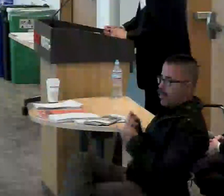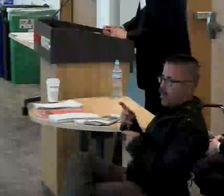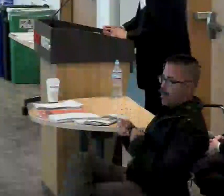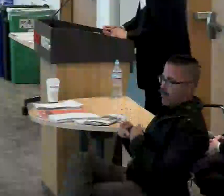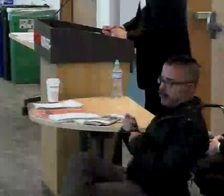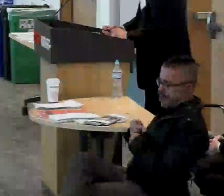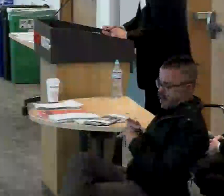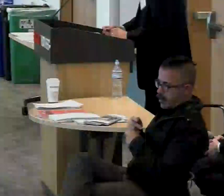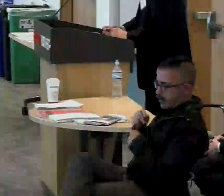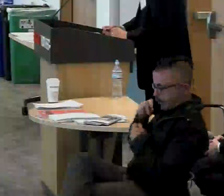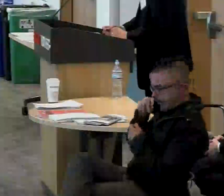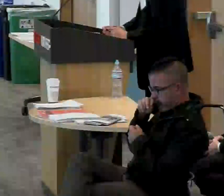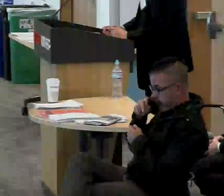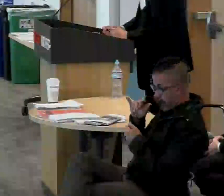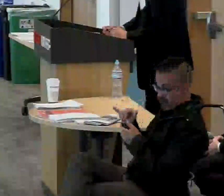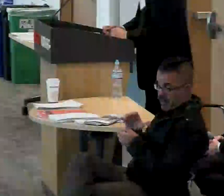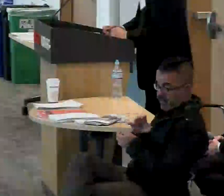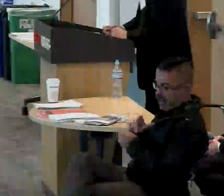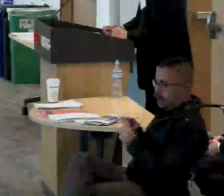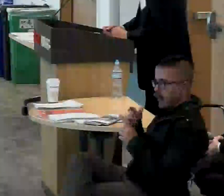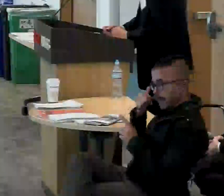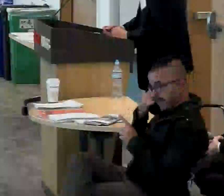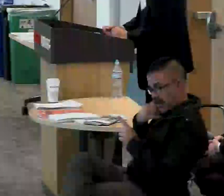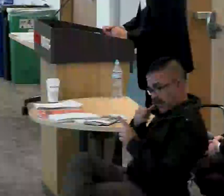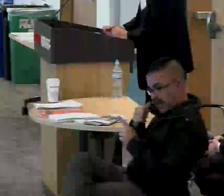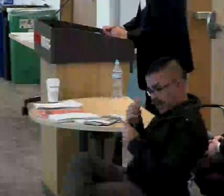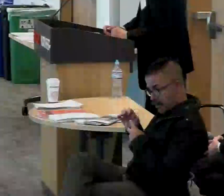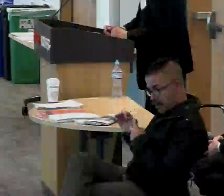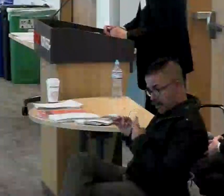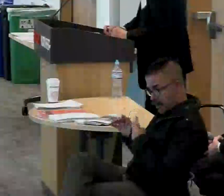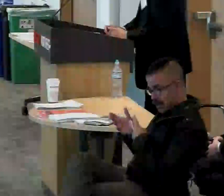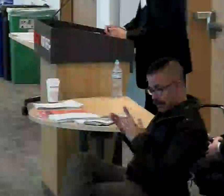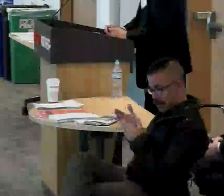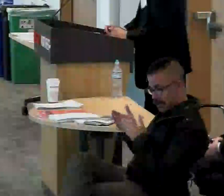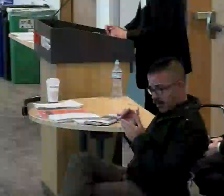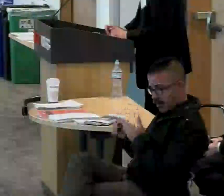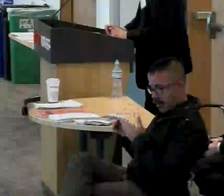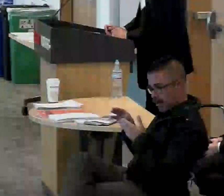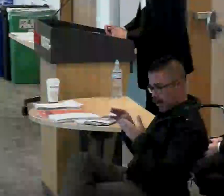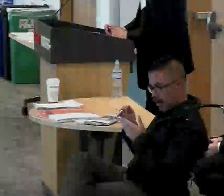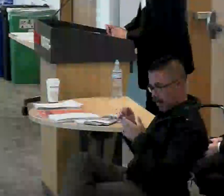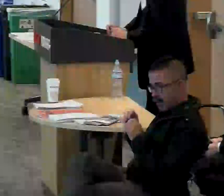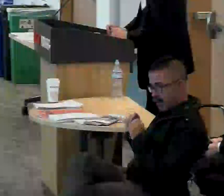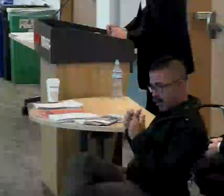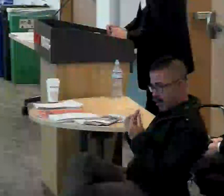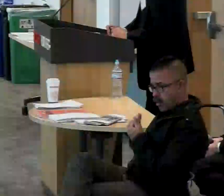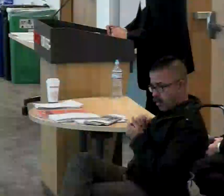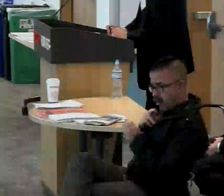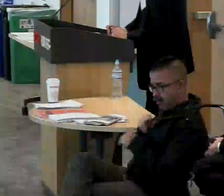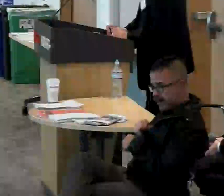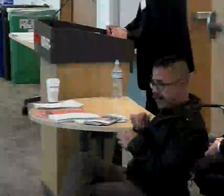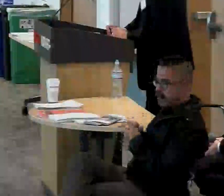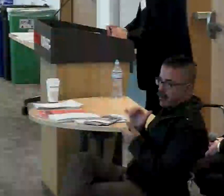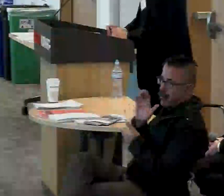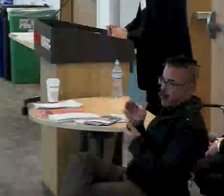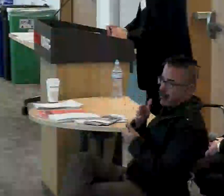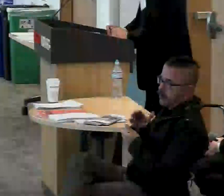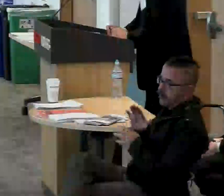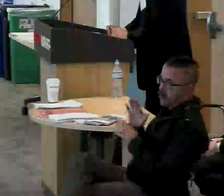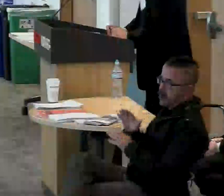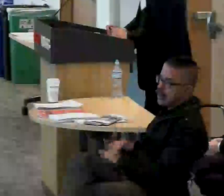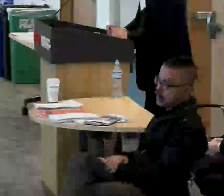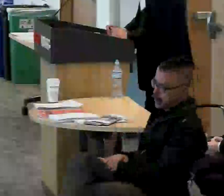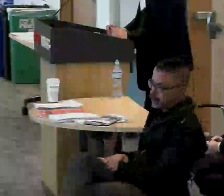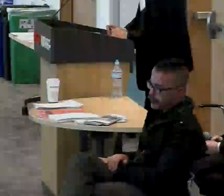Which is fine, but if there's another alternative that could be more of a collective response, that would be